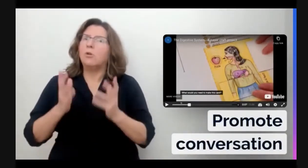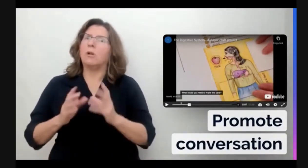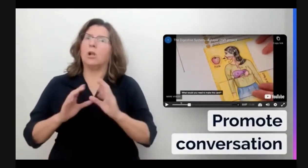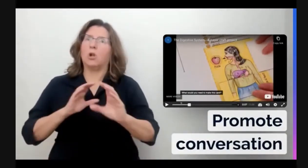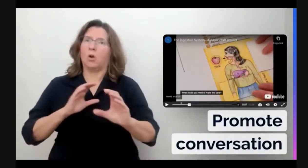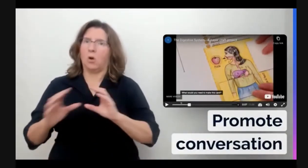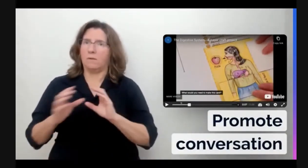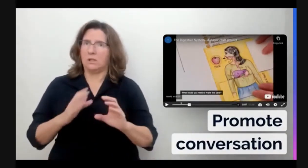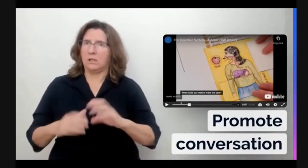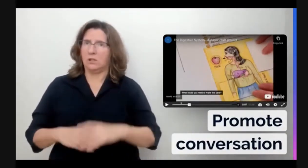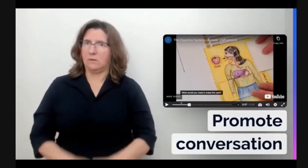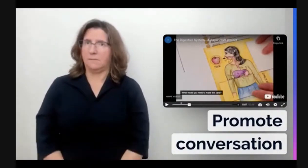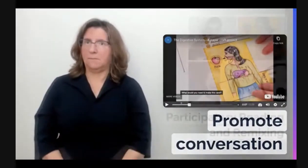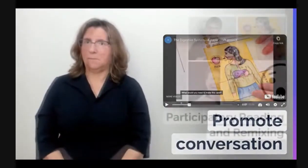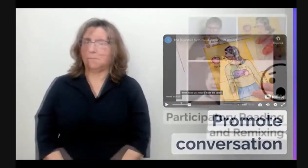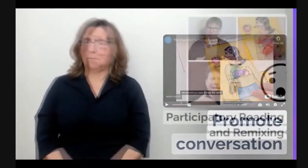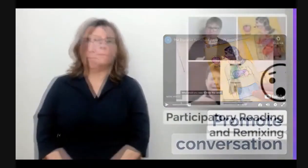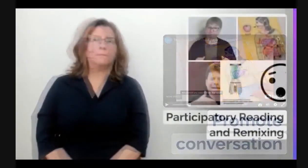students.